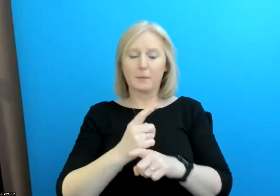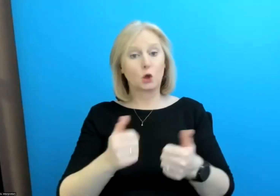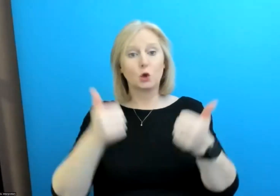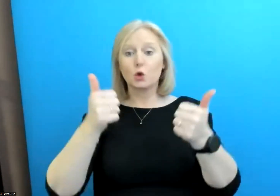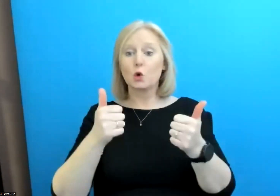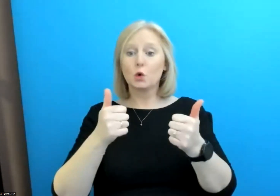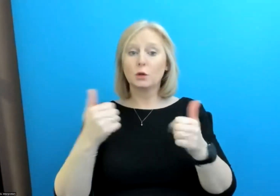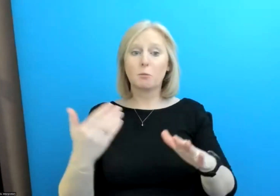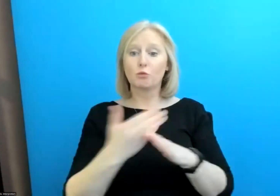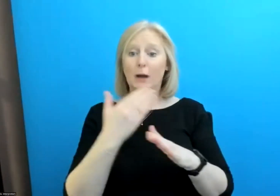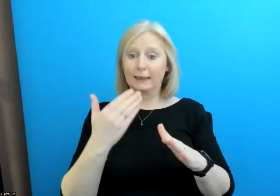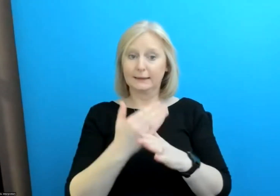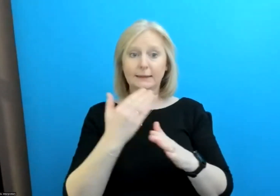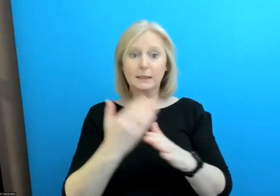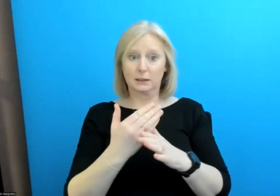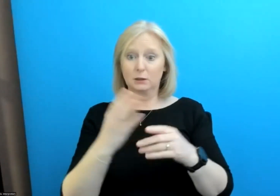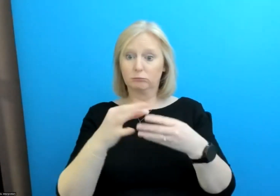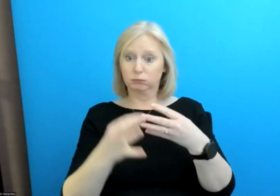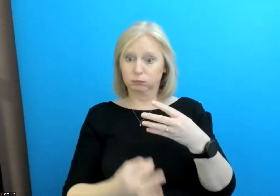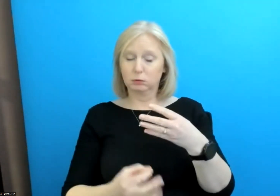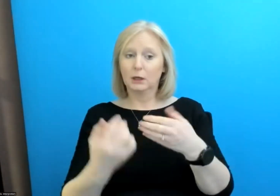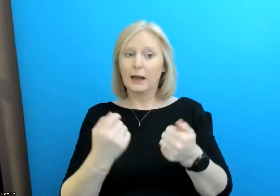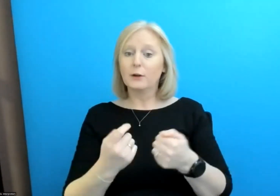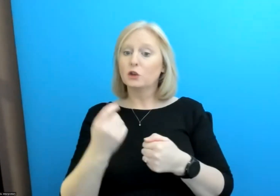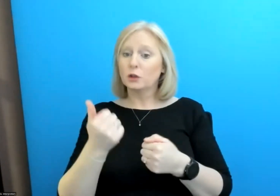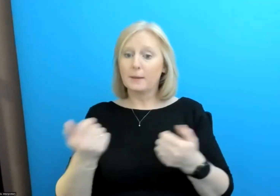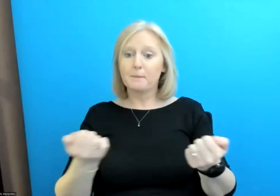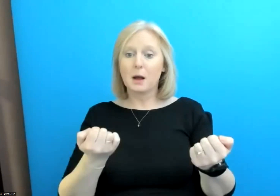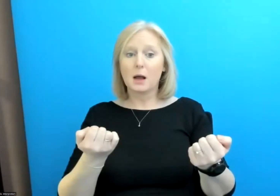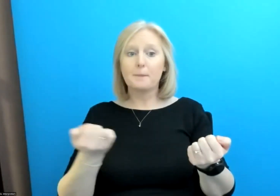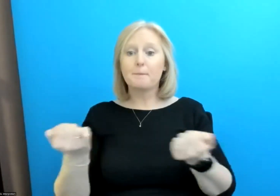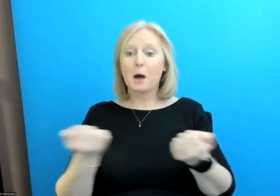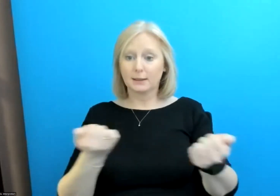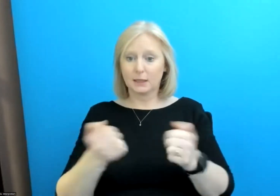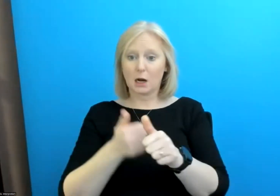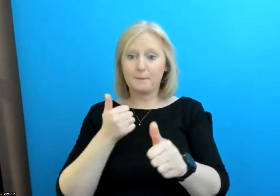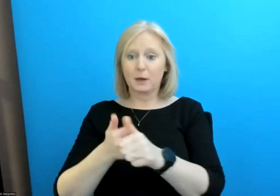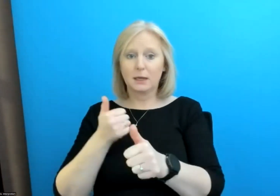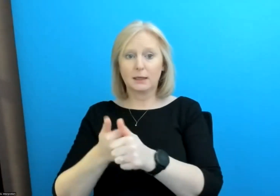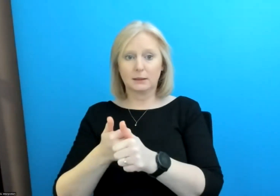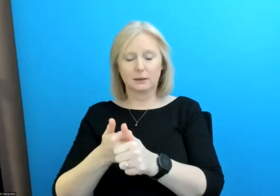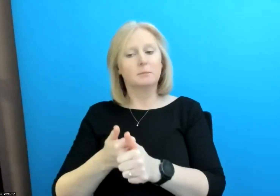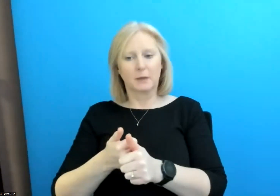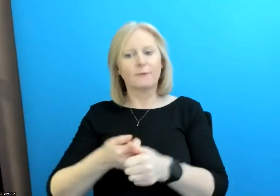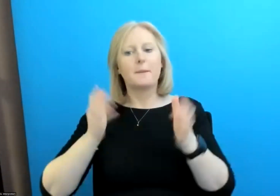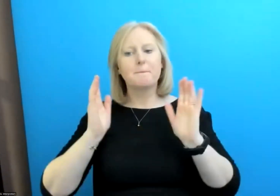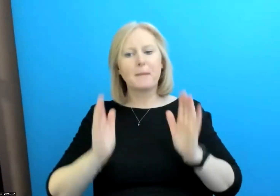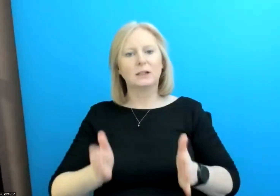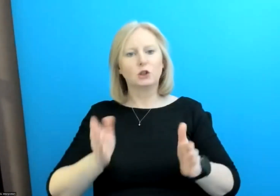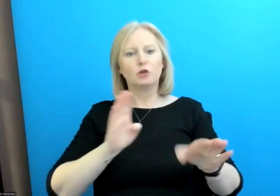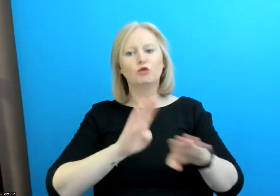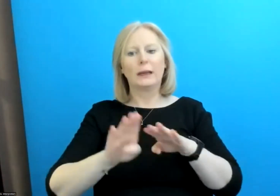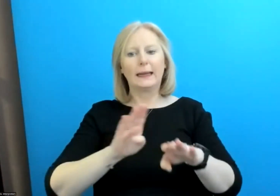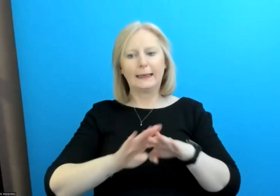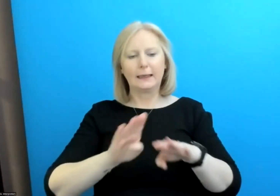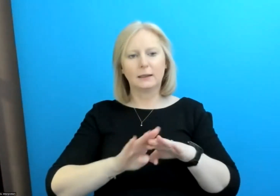practice from particular bus companies who require mandatory training for drivers, and then